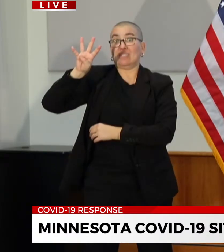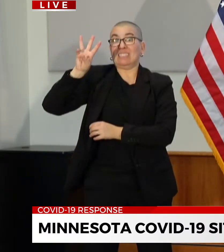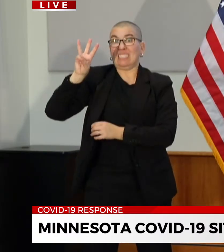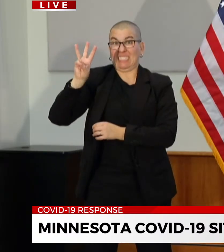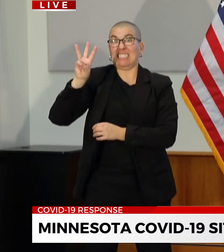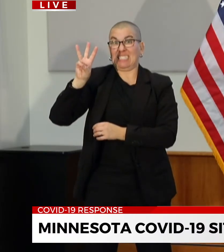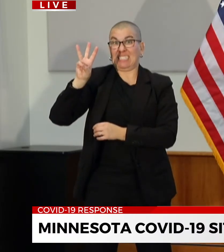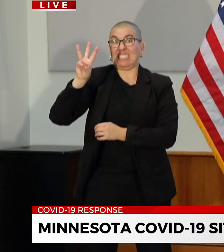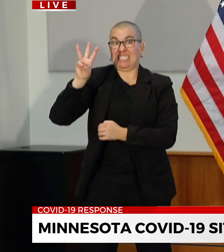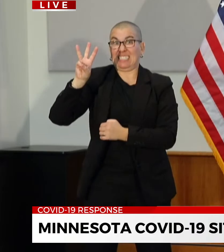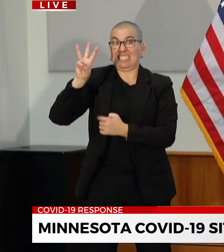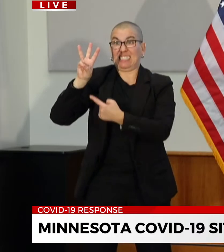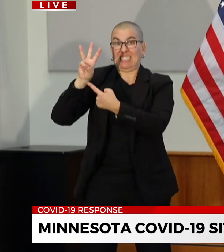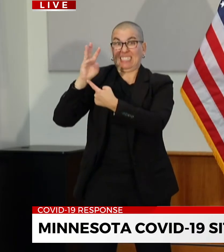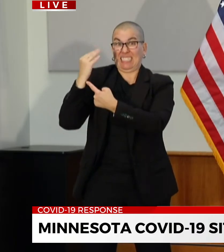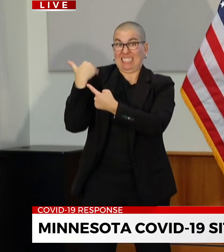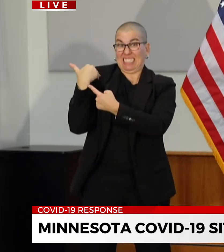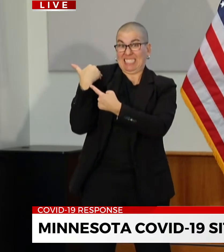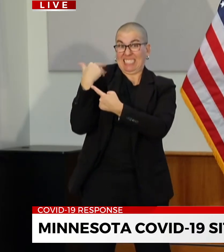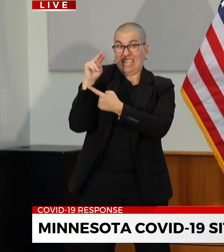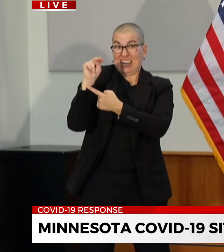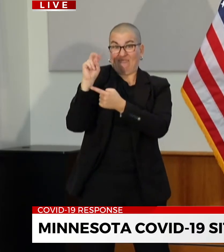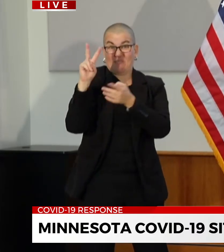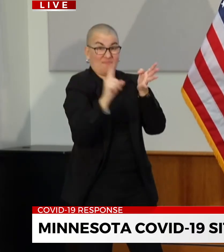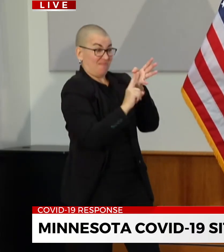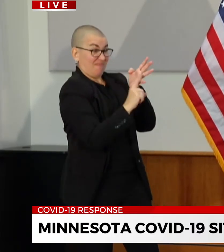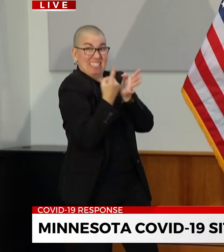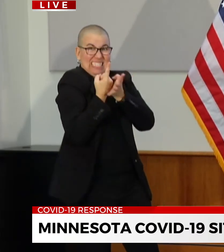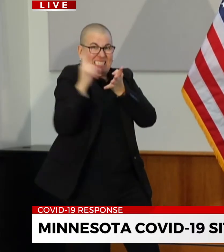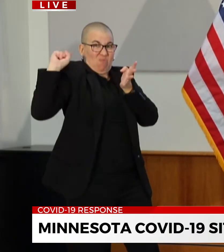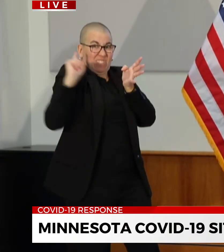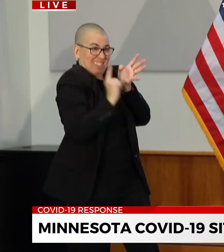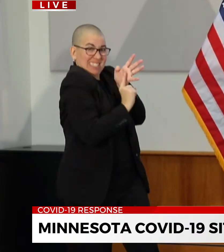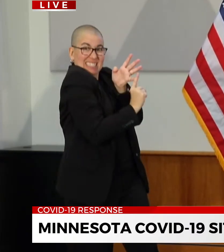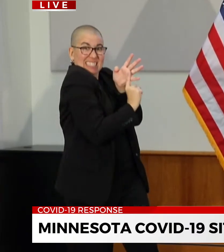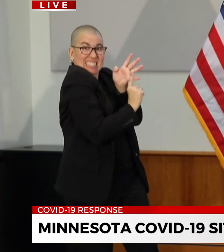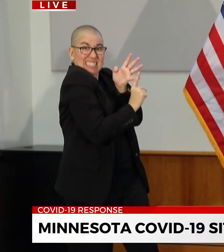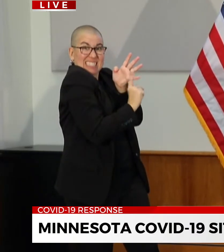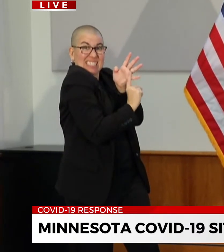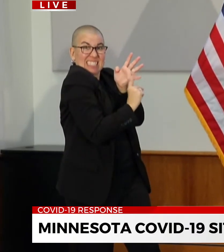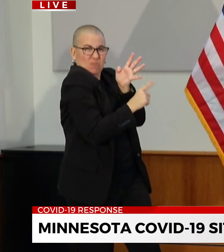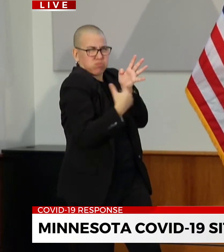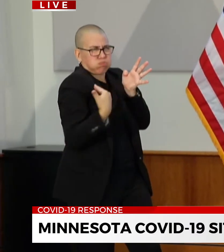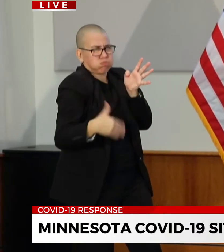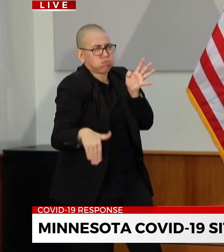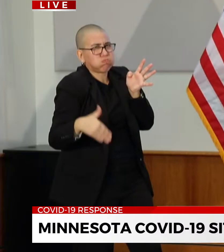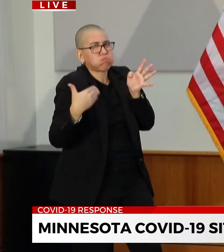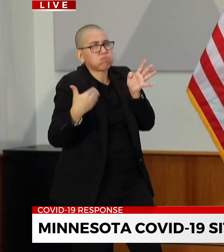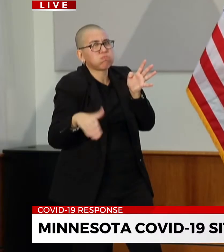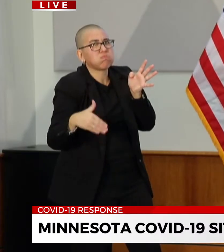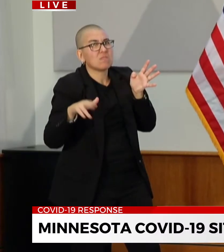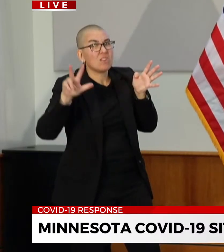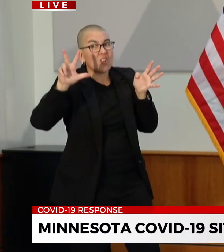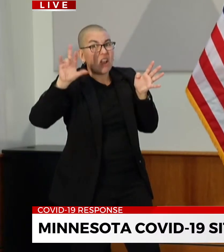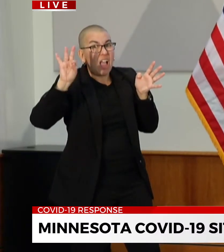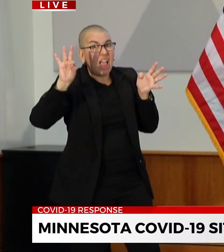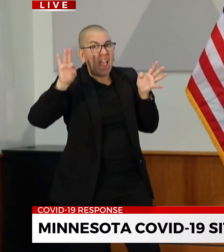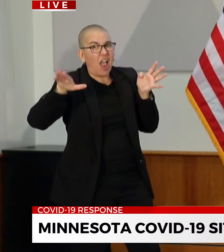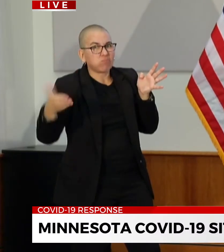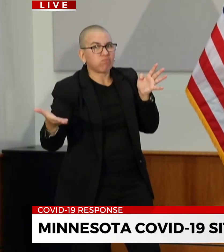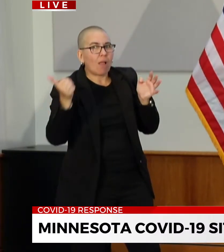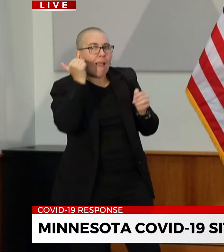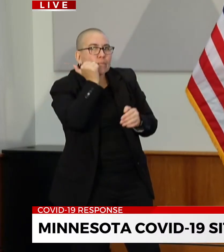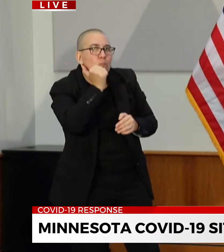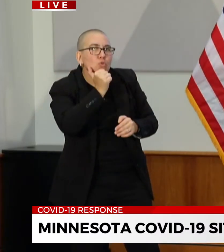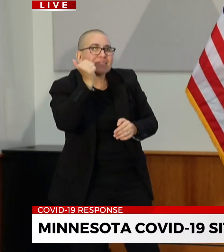November 21st, with an average of 49 confirmed deaths per day that week. And as mentioned, on November 27th,